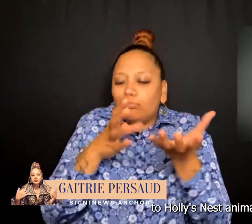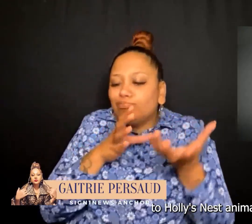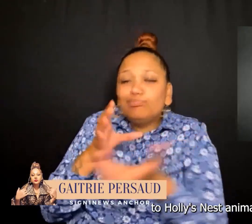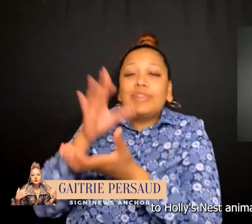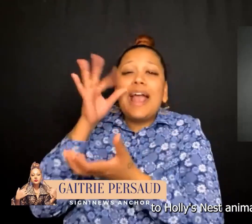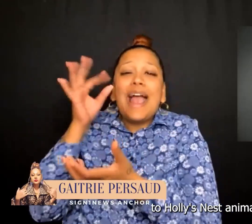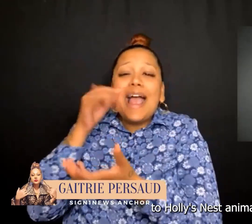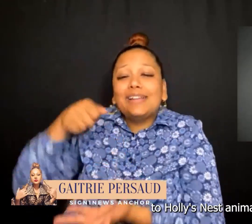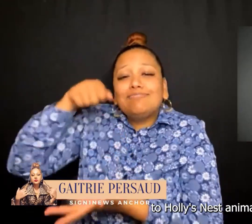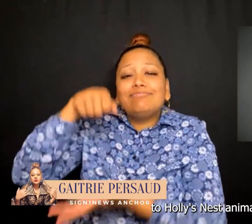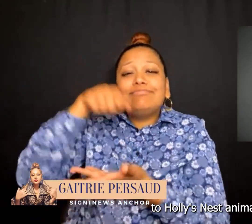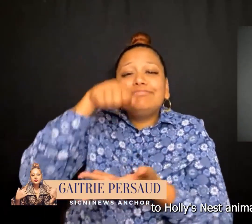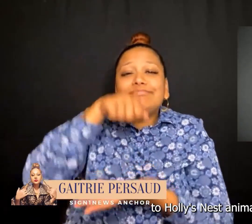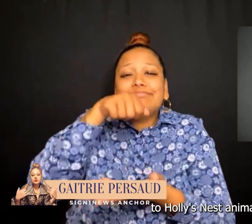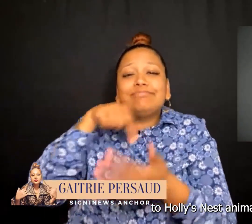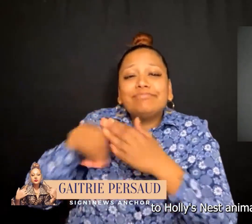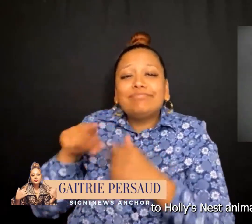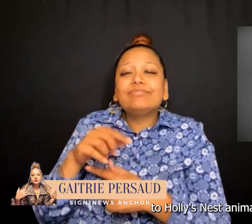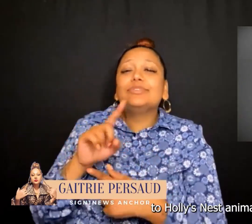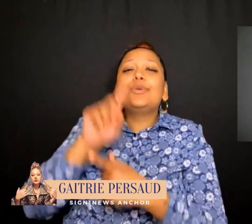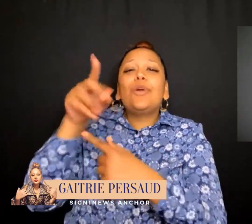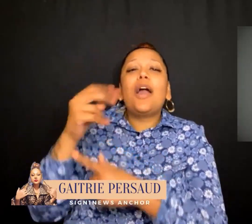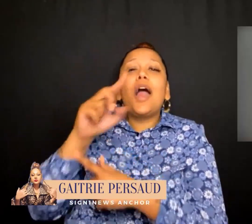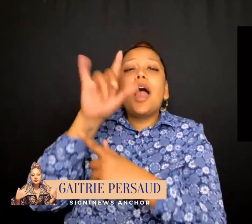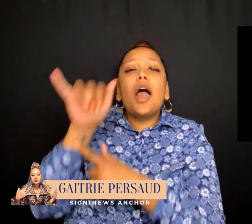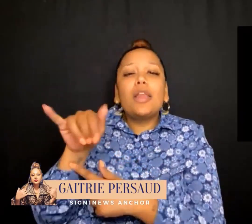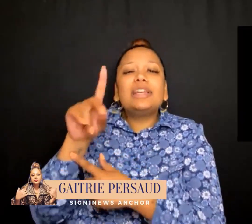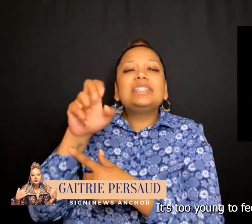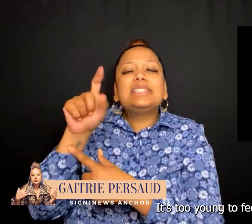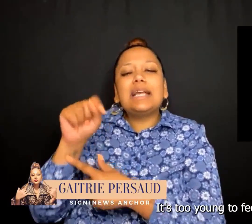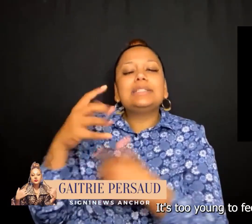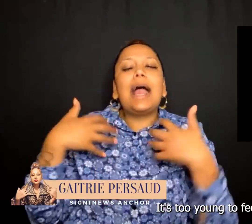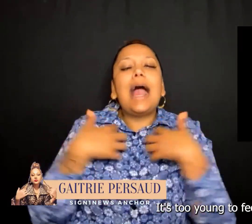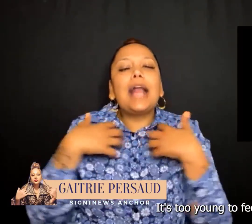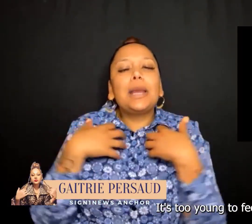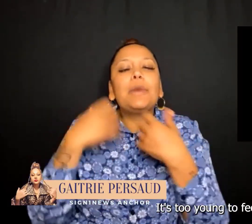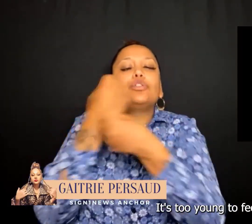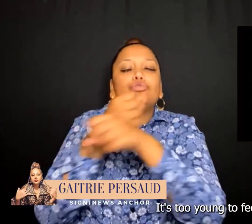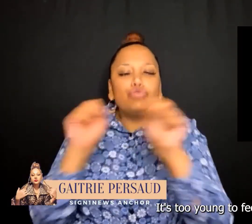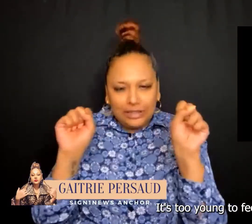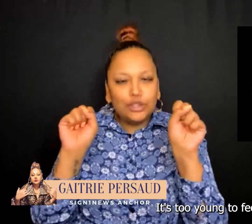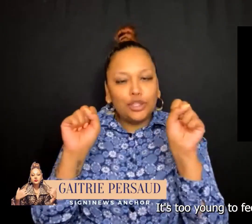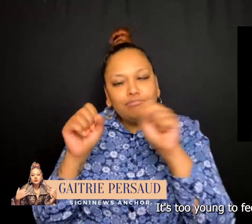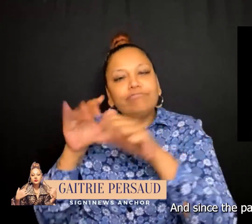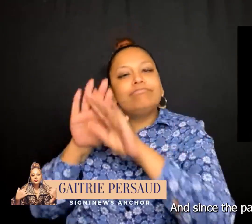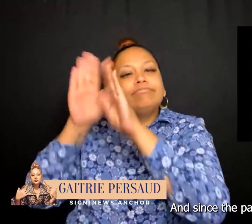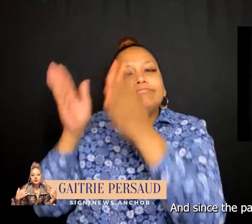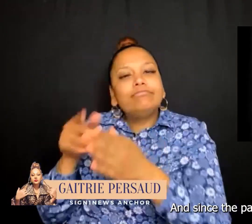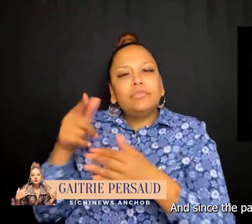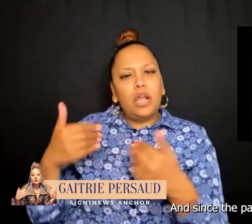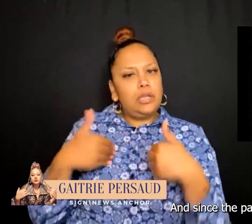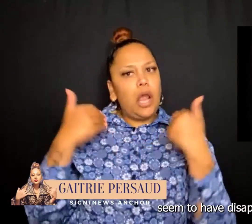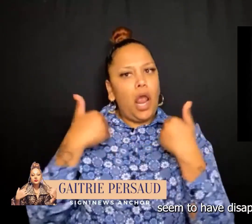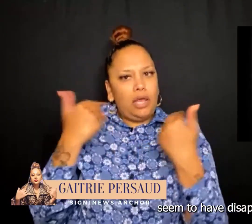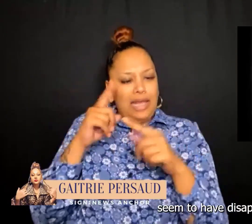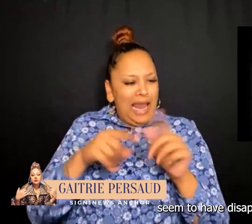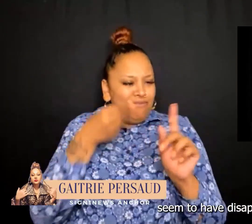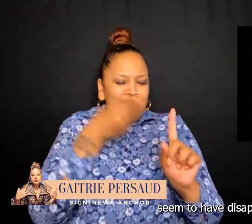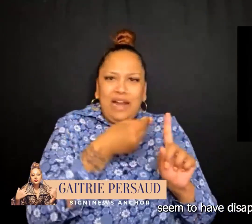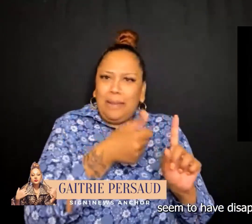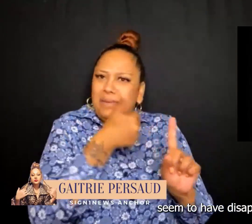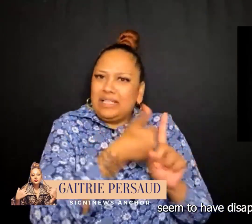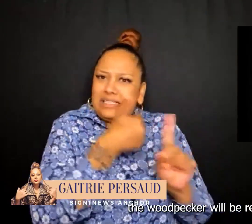to Holly's Nest Animal Rescue. It's too young to feed itself, and since the parents seem